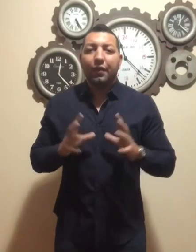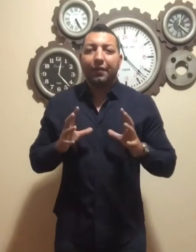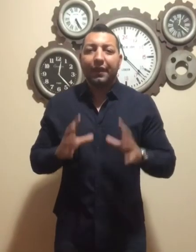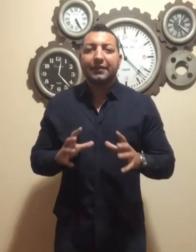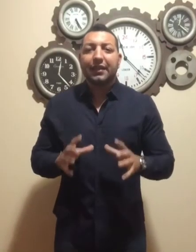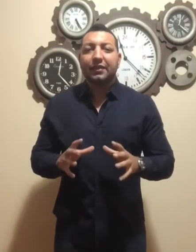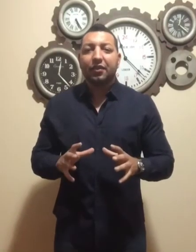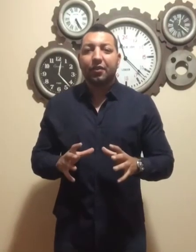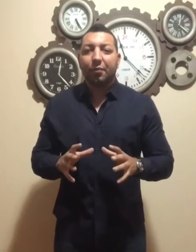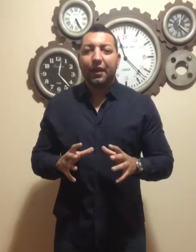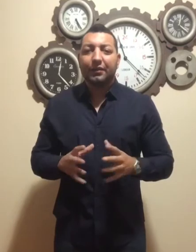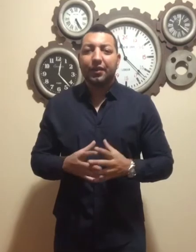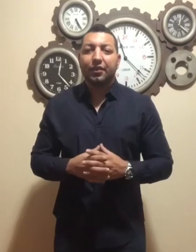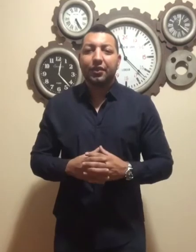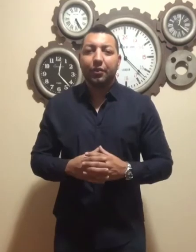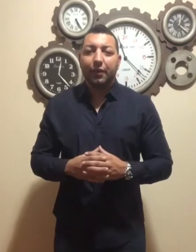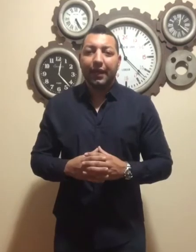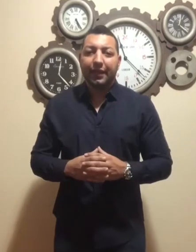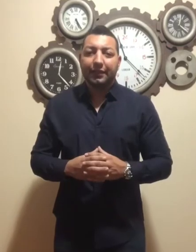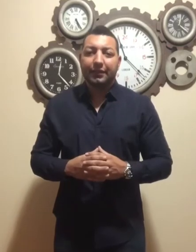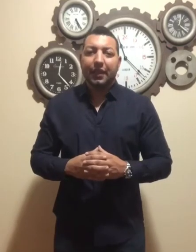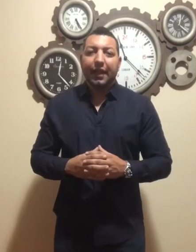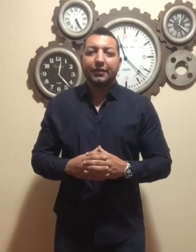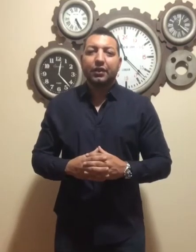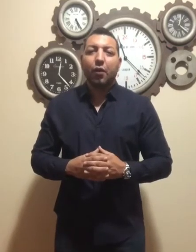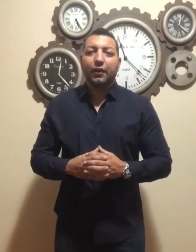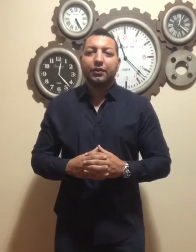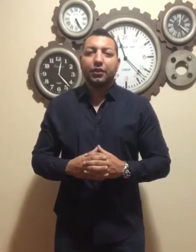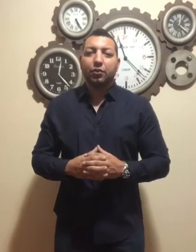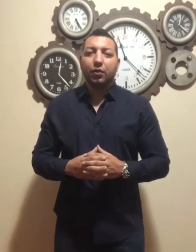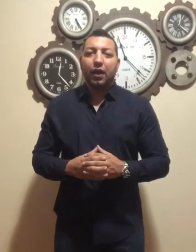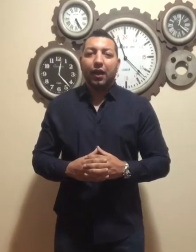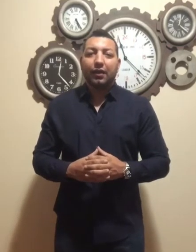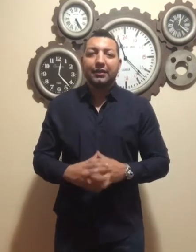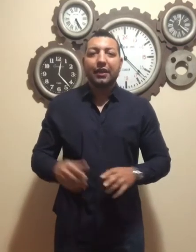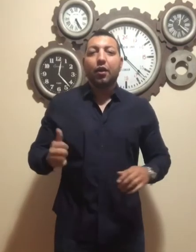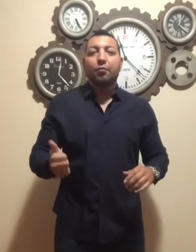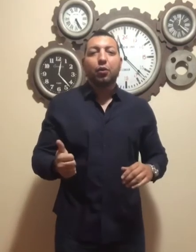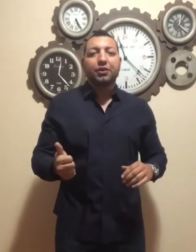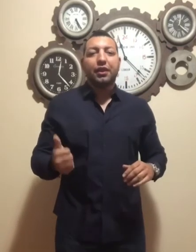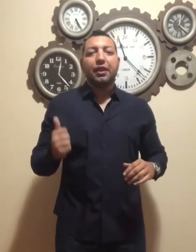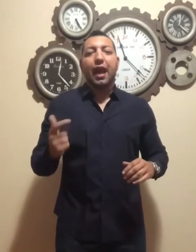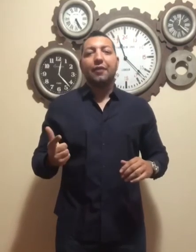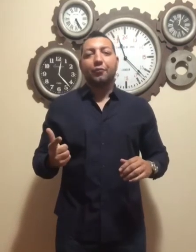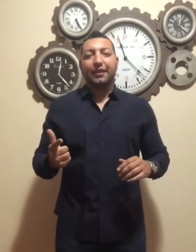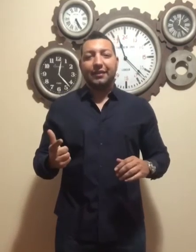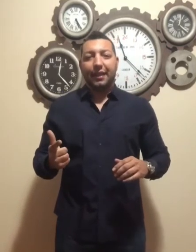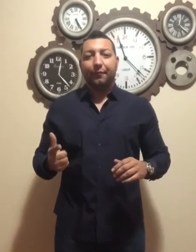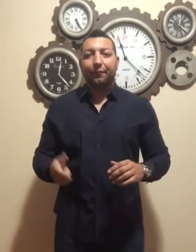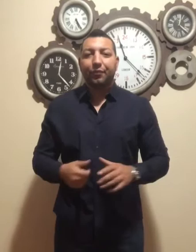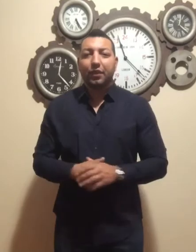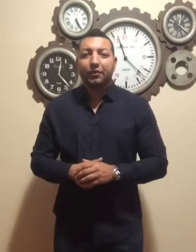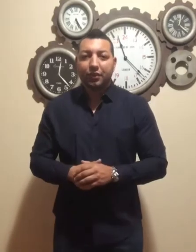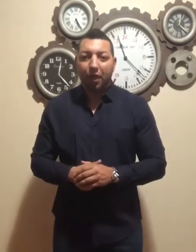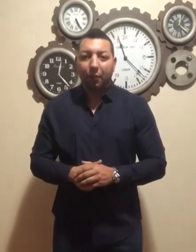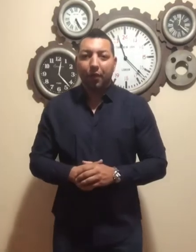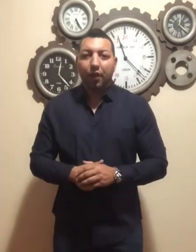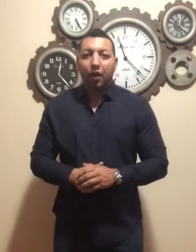what this section of the brain is going to do is going to elicit emotion and reasoning. So,